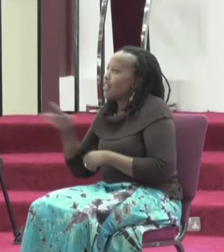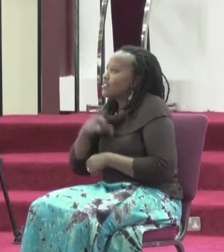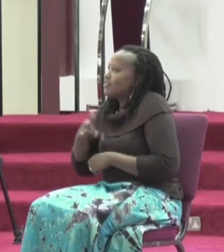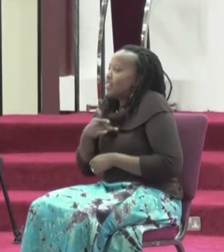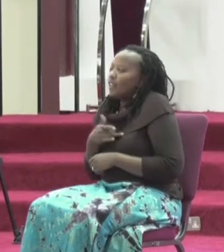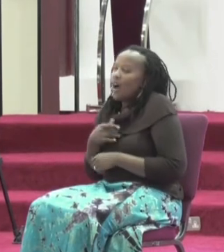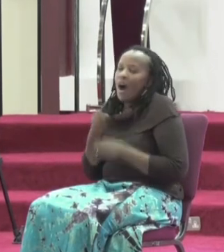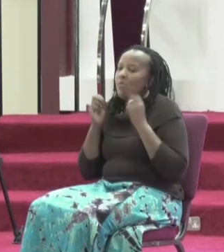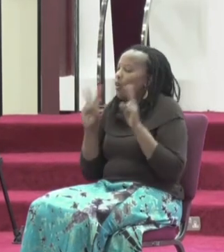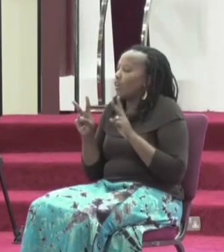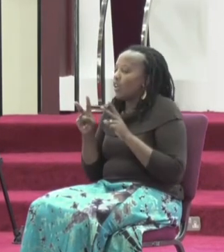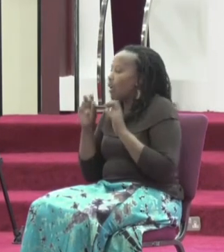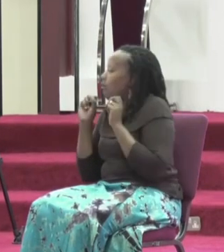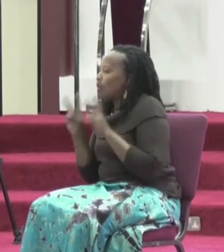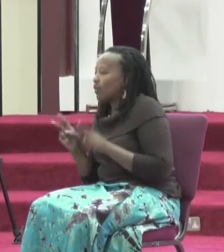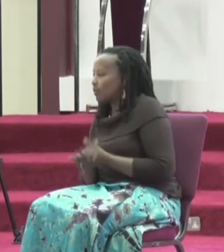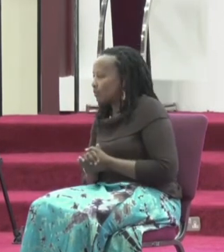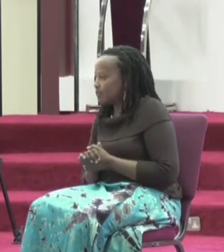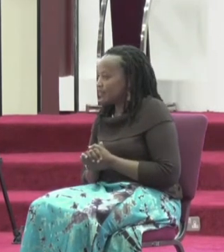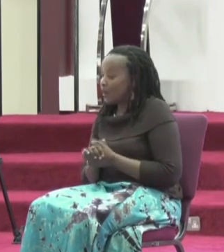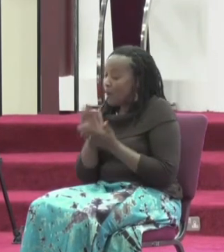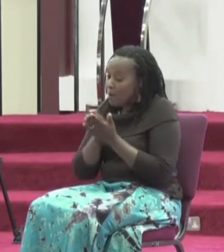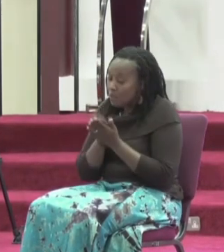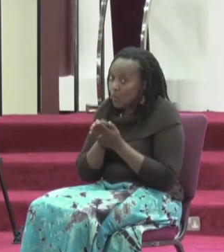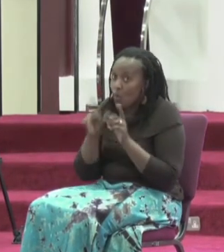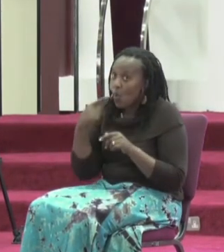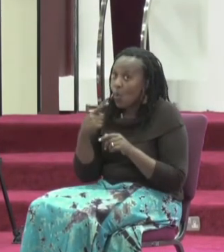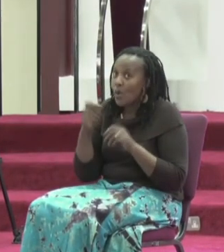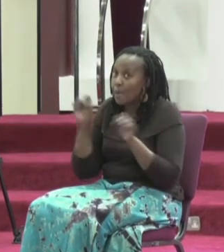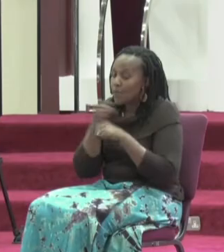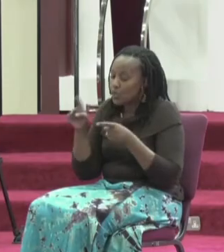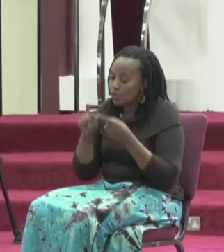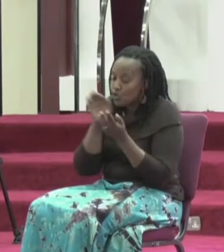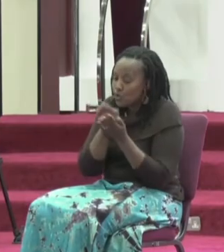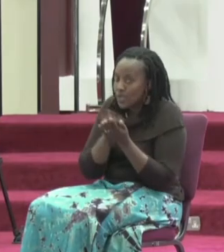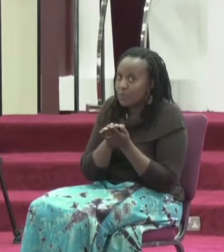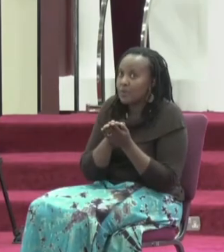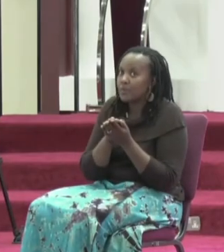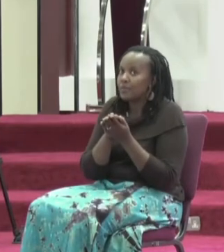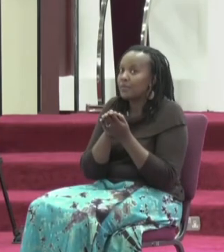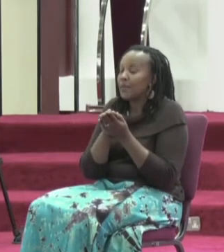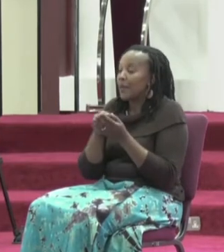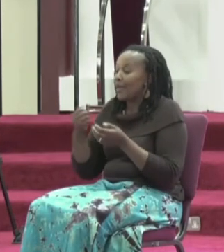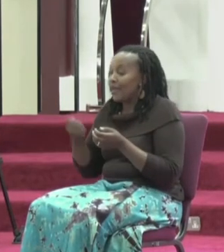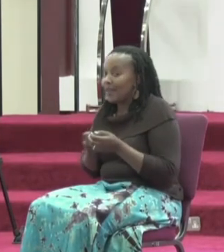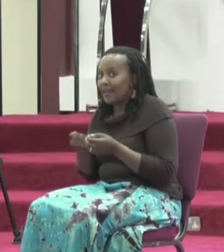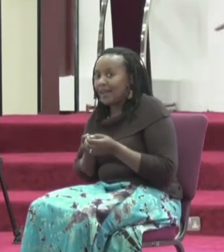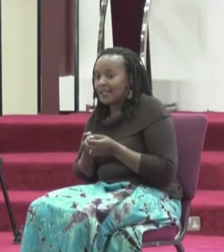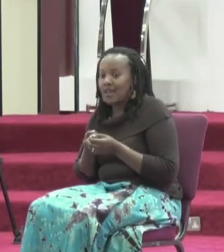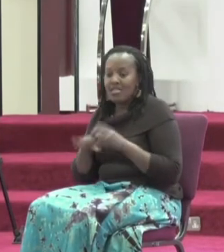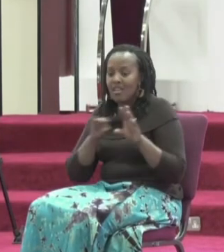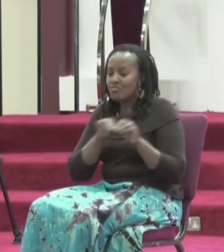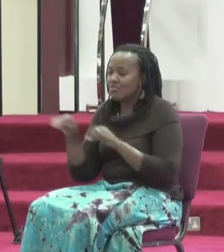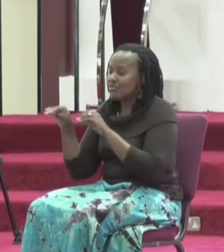I'm still okay, isn't it? Those who cannot keep concubines, what do? They are moving around with this and the other and the